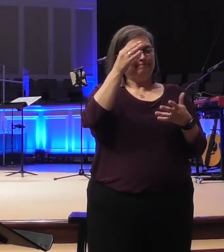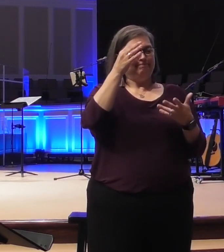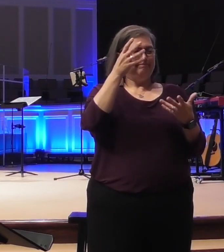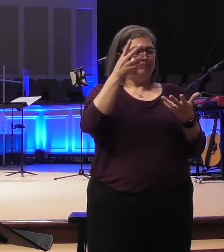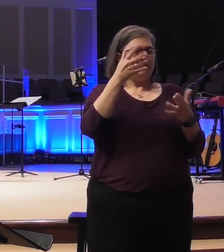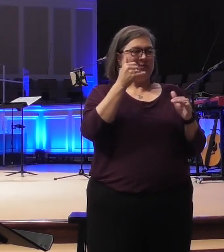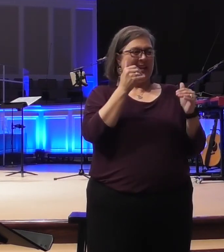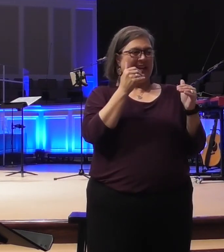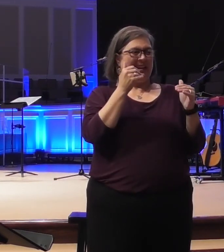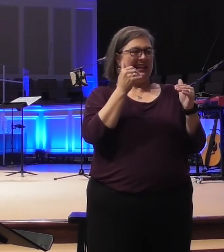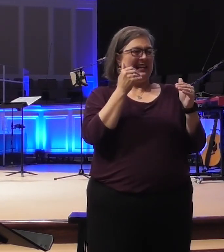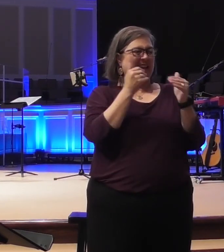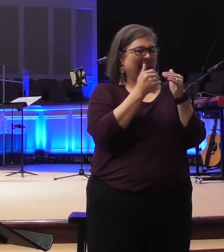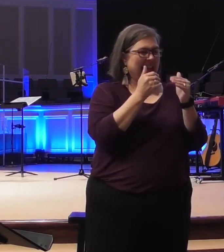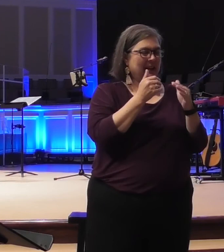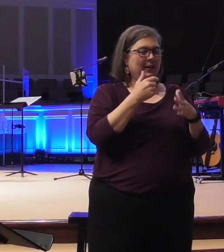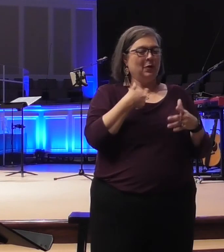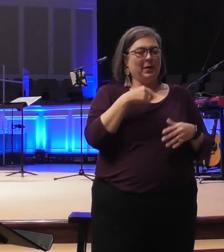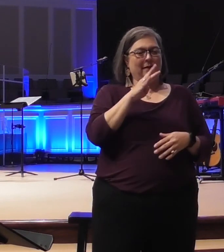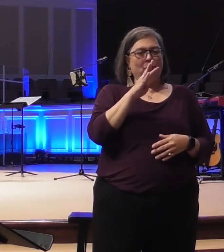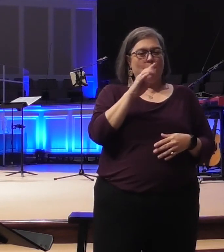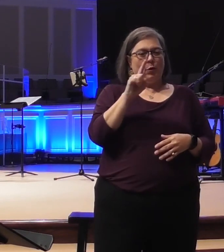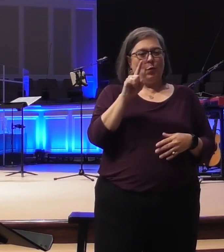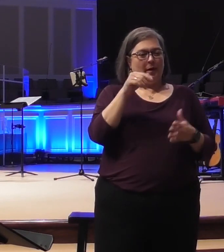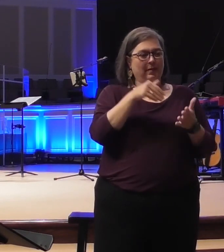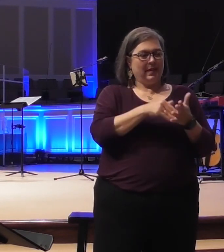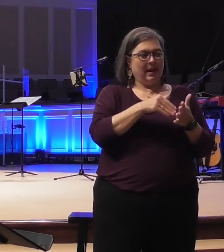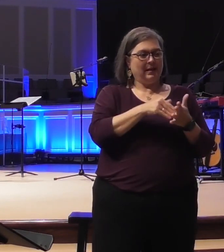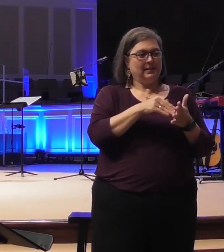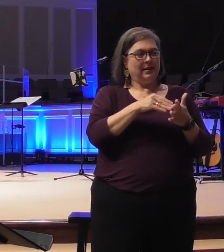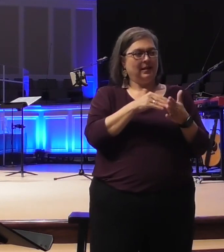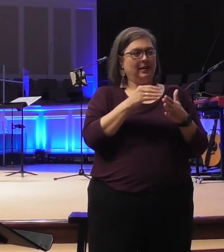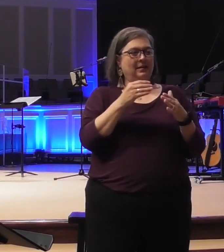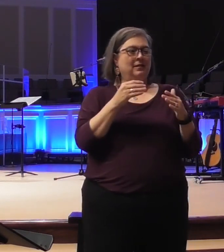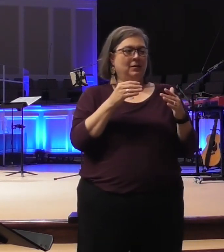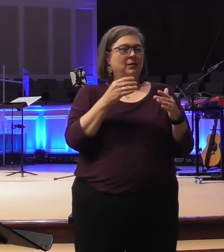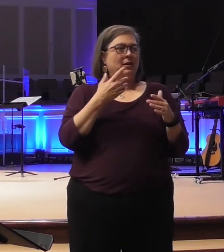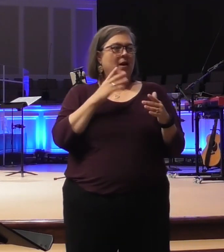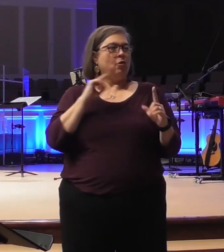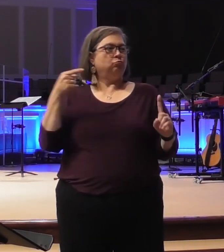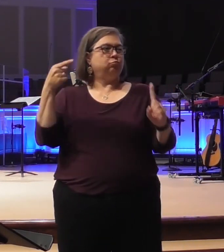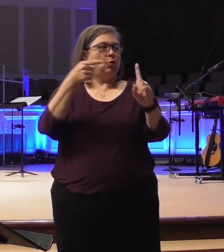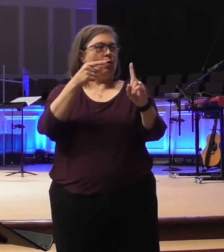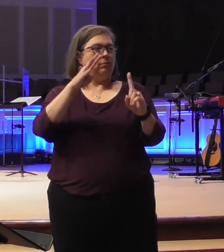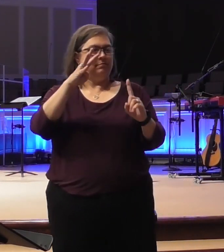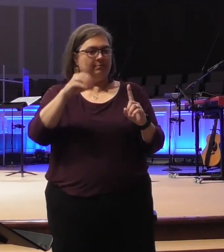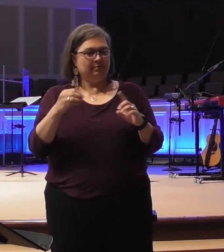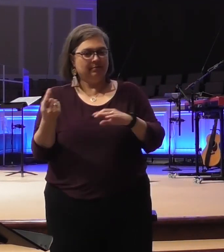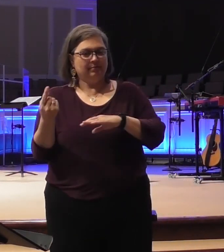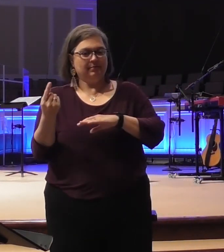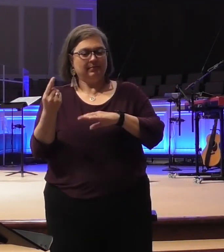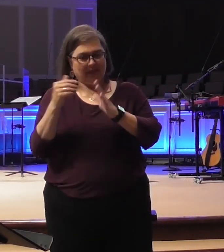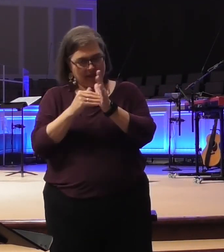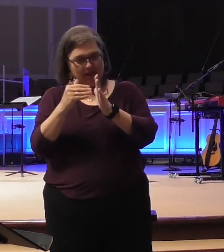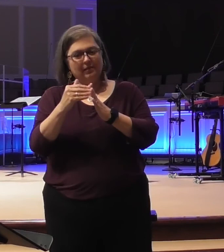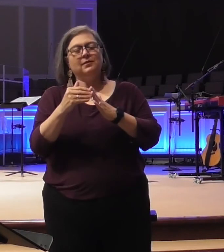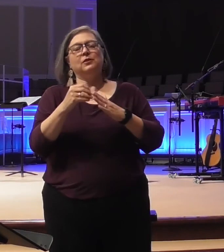$50,000. And we got a little over 41,000 received. So if the Lord directs you to give toward that, please